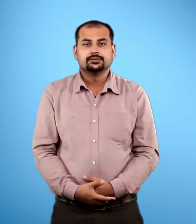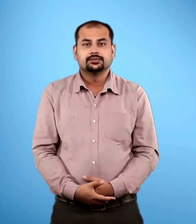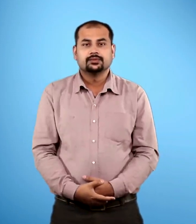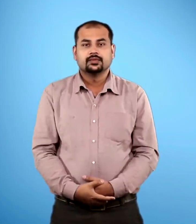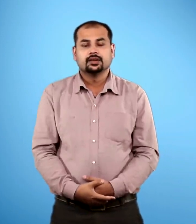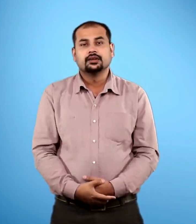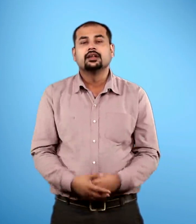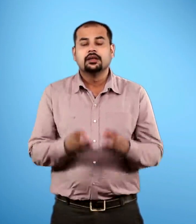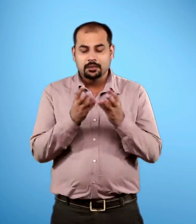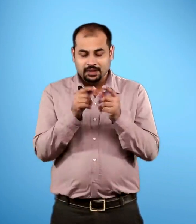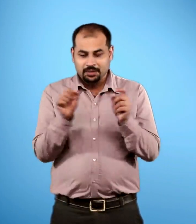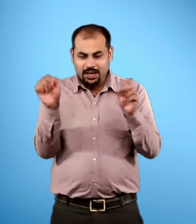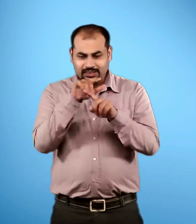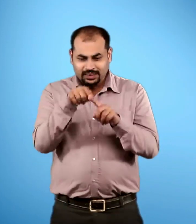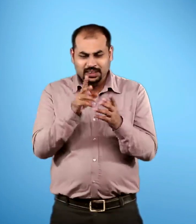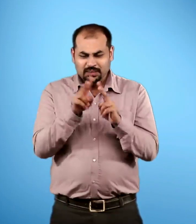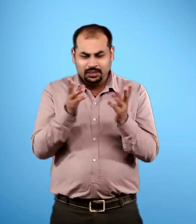You can see Math Magic Class 4